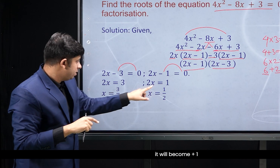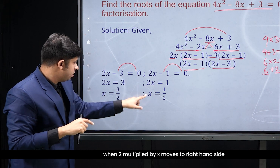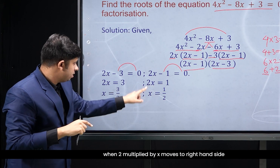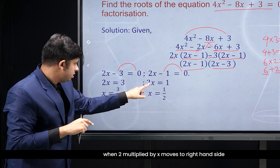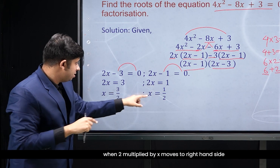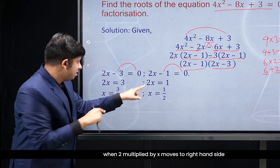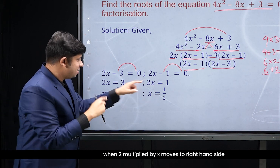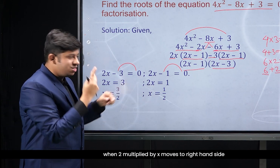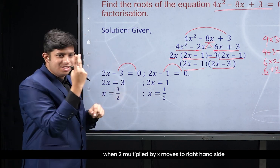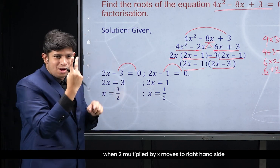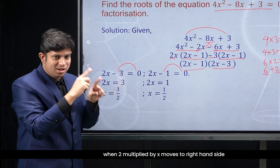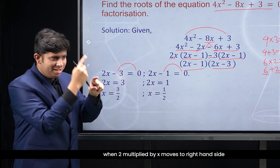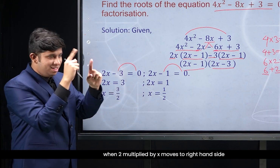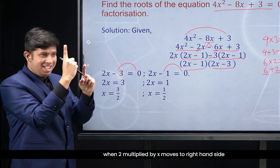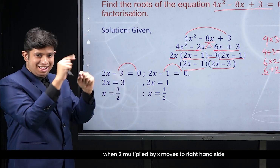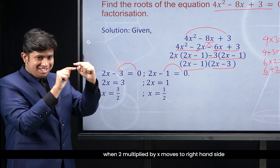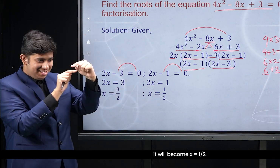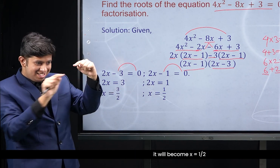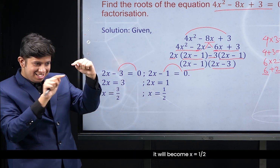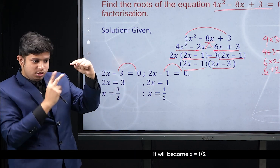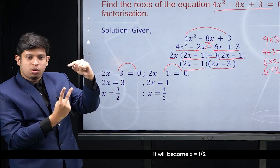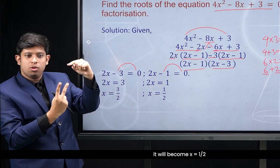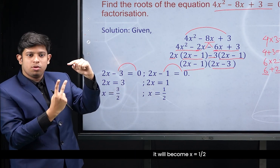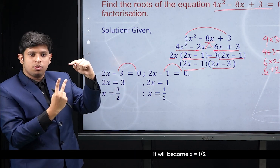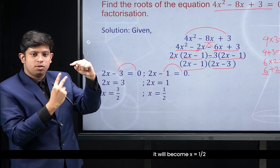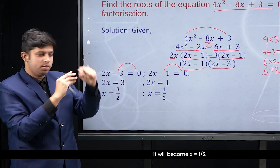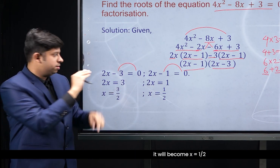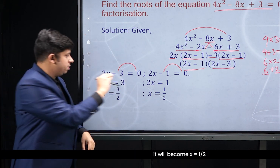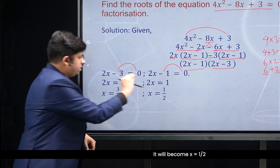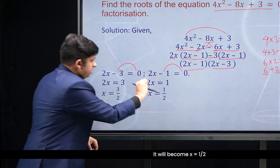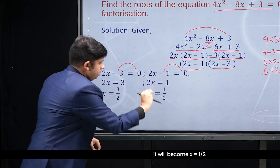When 2 multiplied by x moves to right hand side, it will become x equal to 1 by 2.